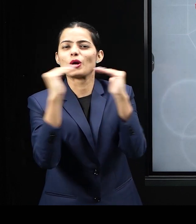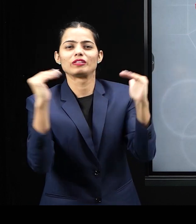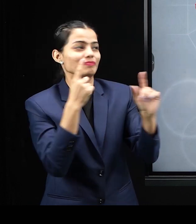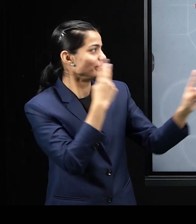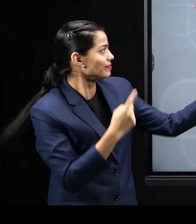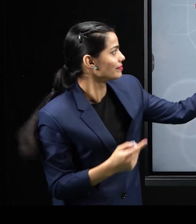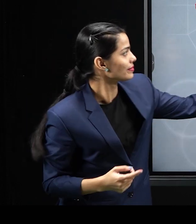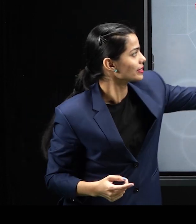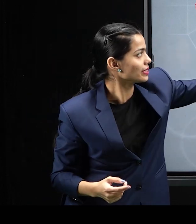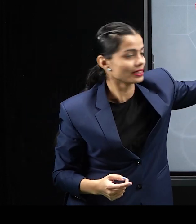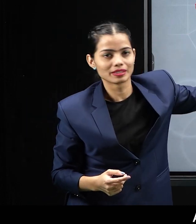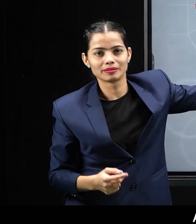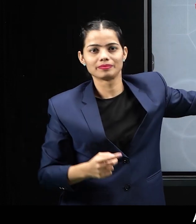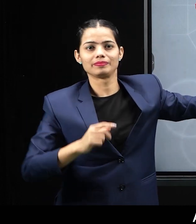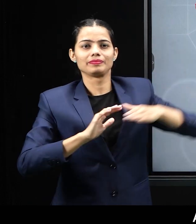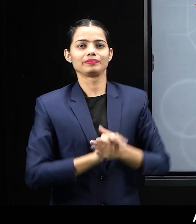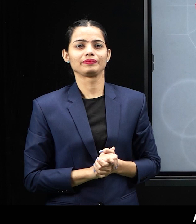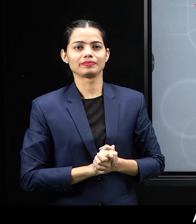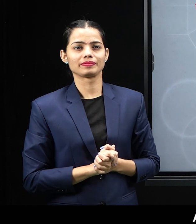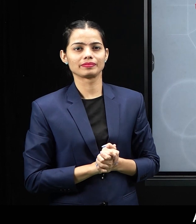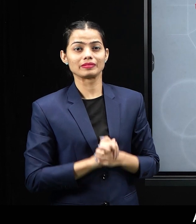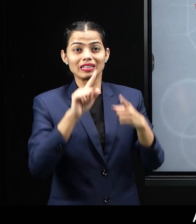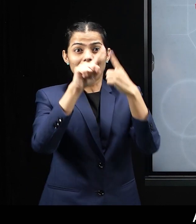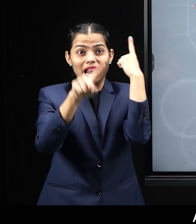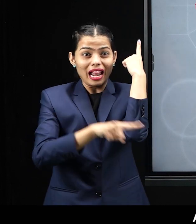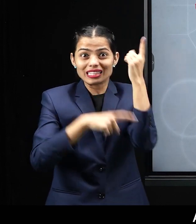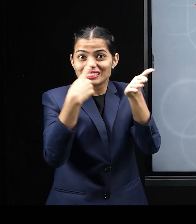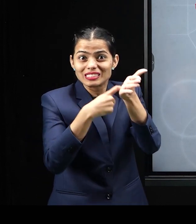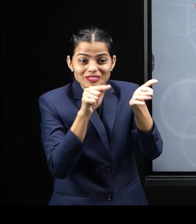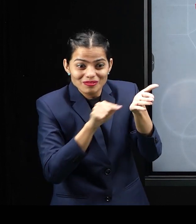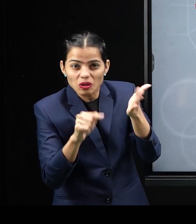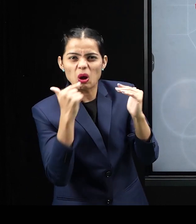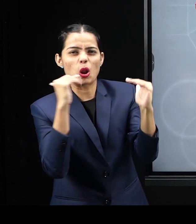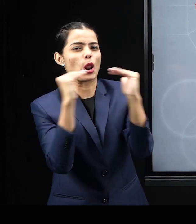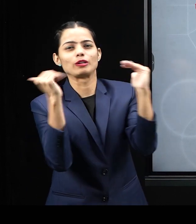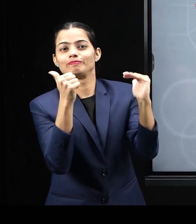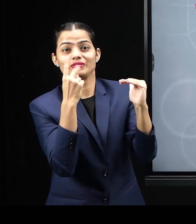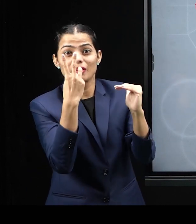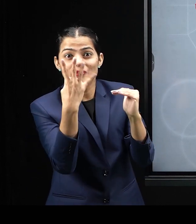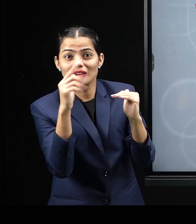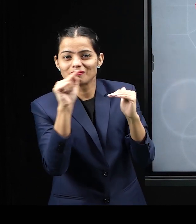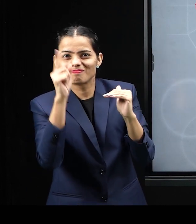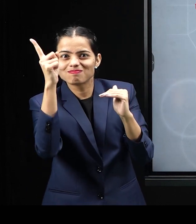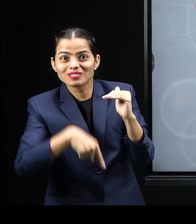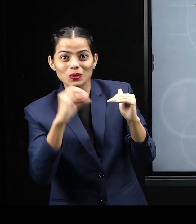plus 35, and that is equation number 1. The remainder is 35 not equal